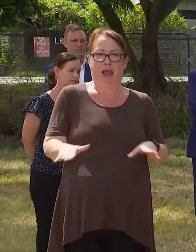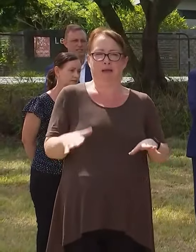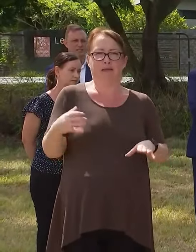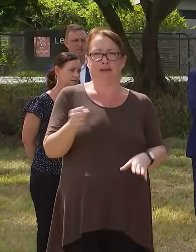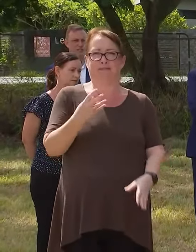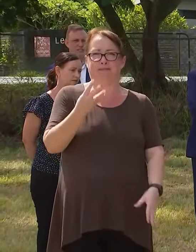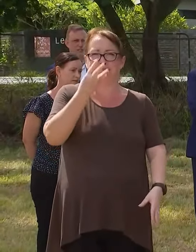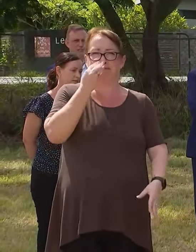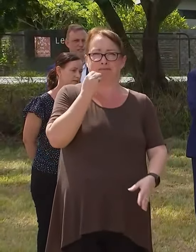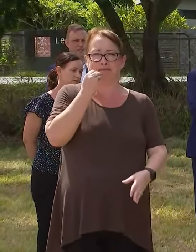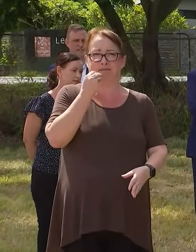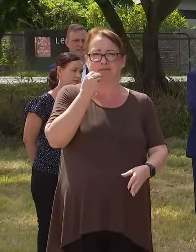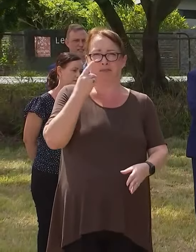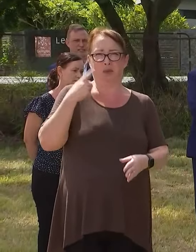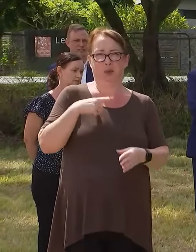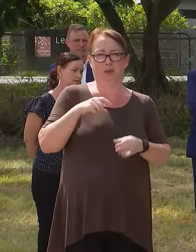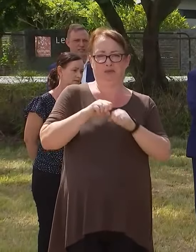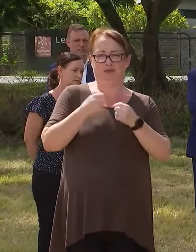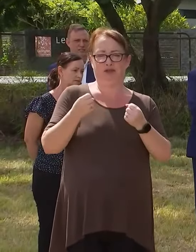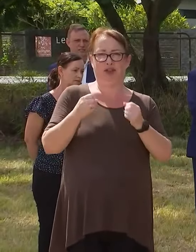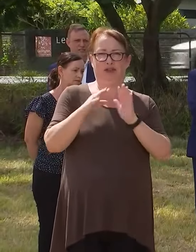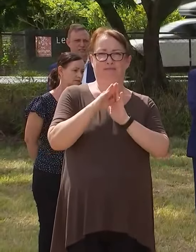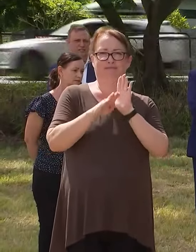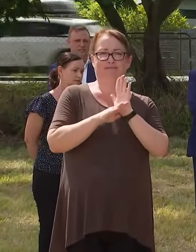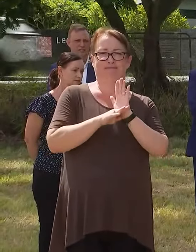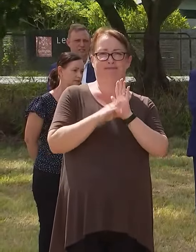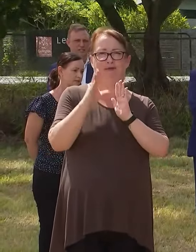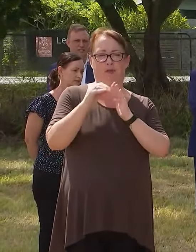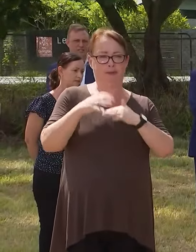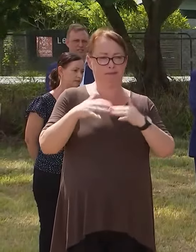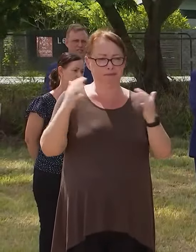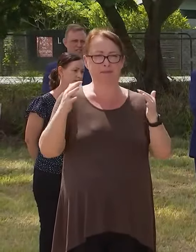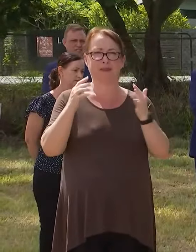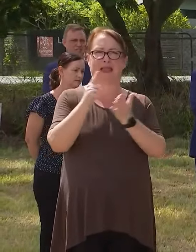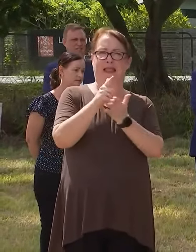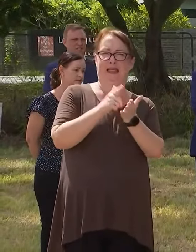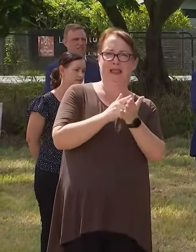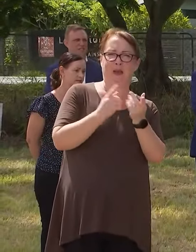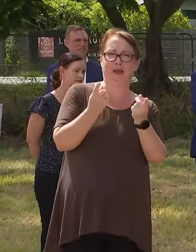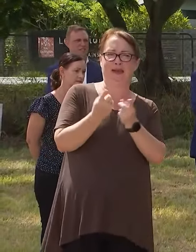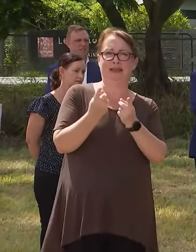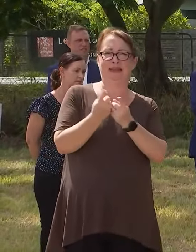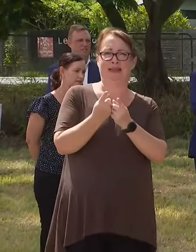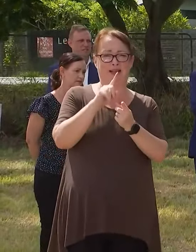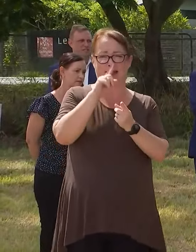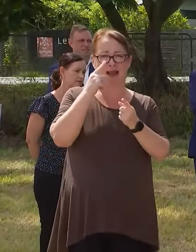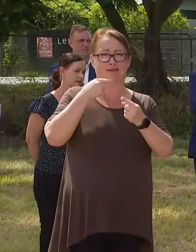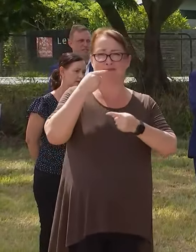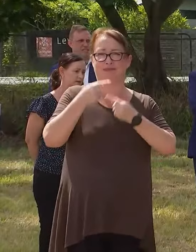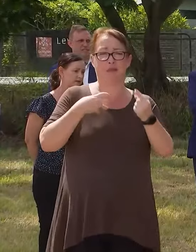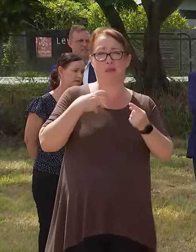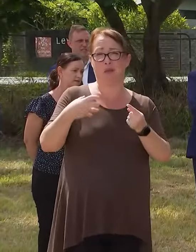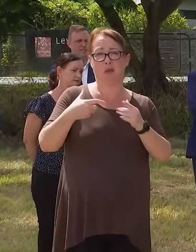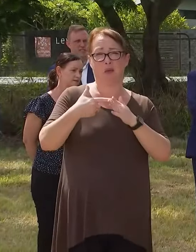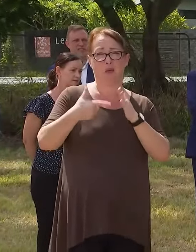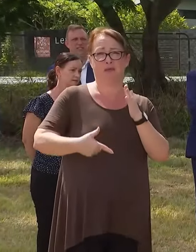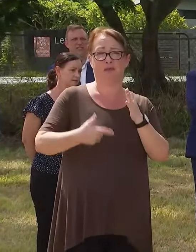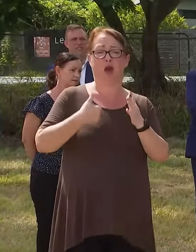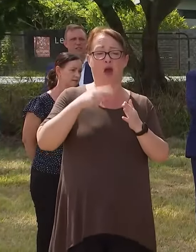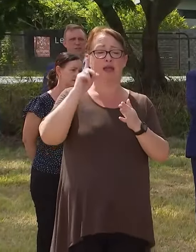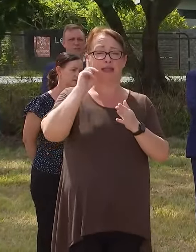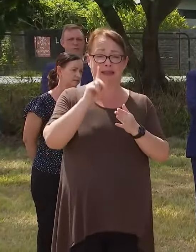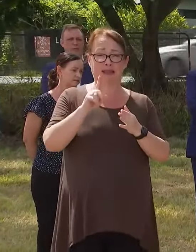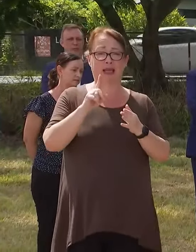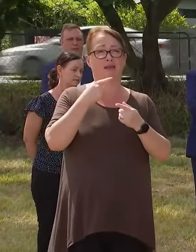and I would be in breach of some of my legal obligations if I said anything more in relation to those matters. I said very